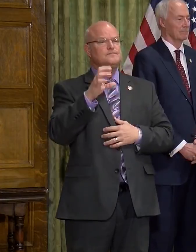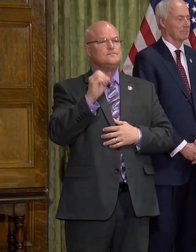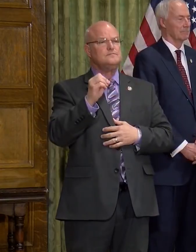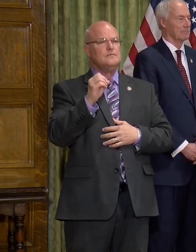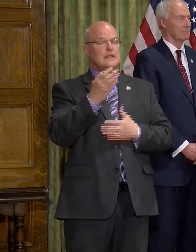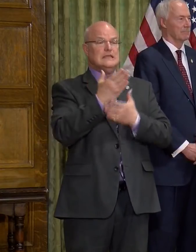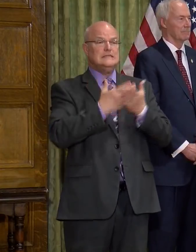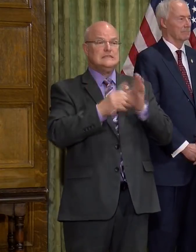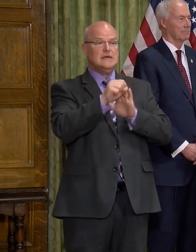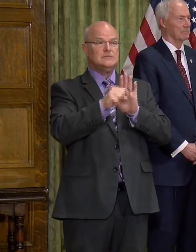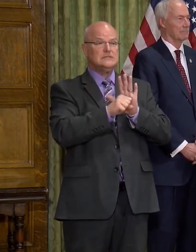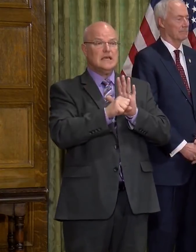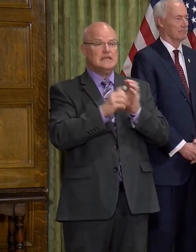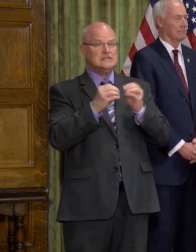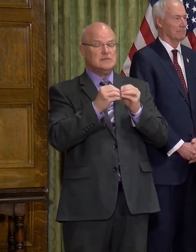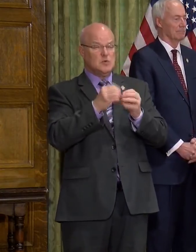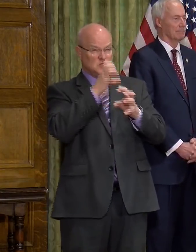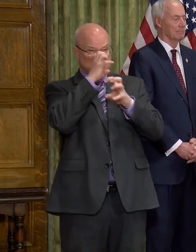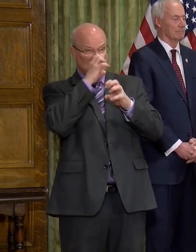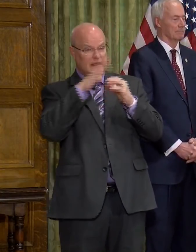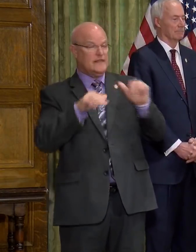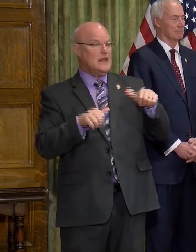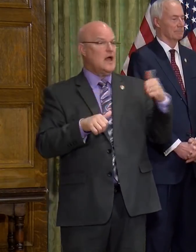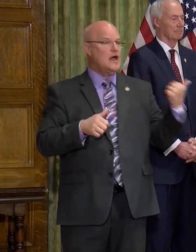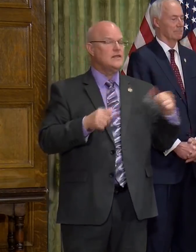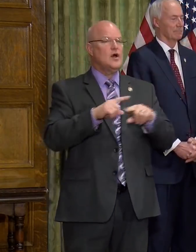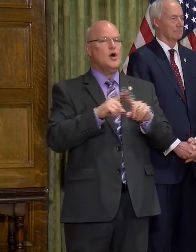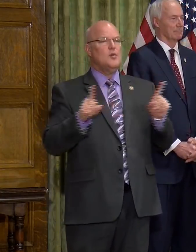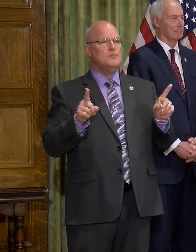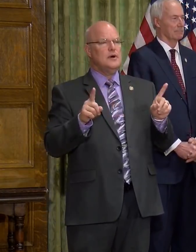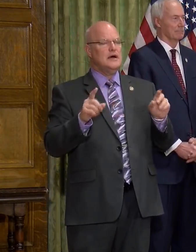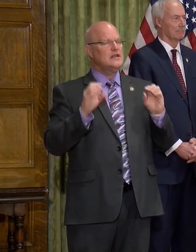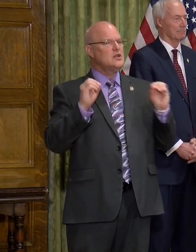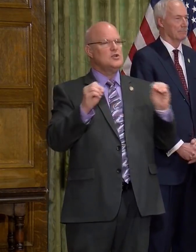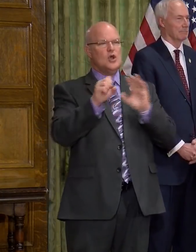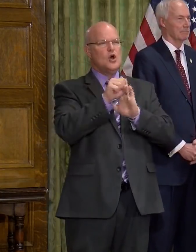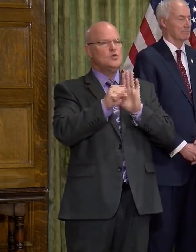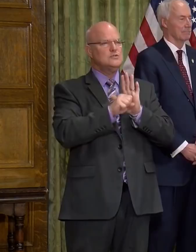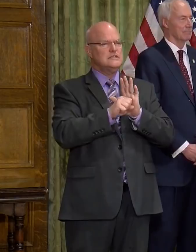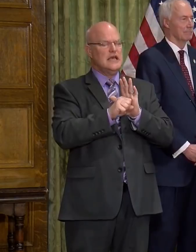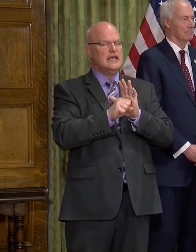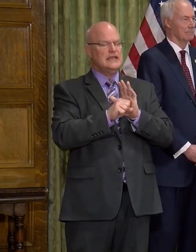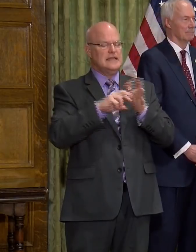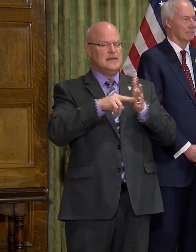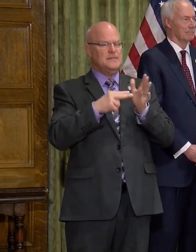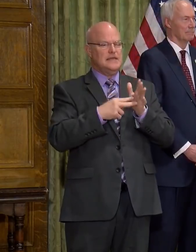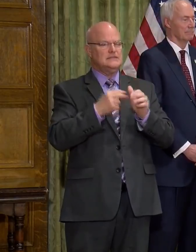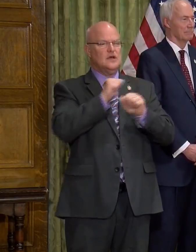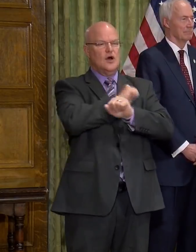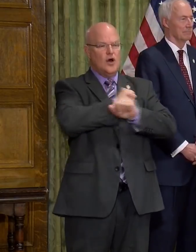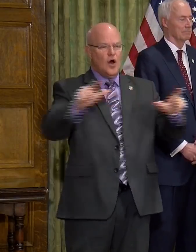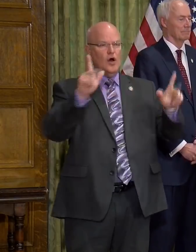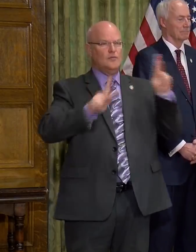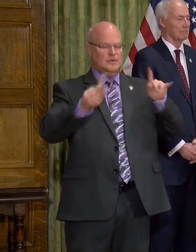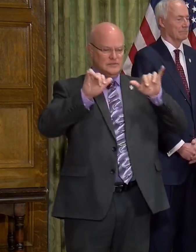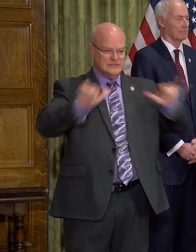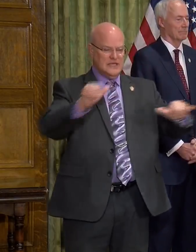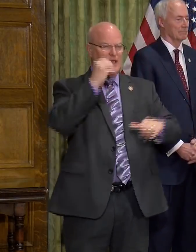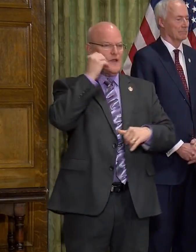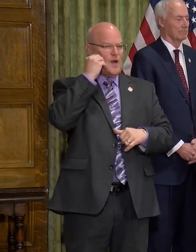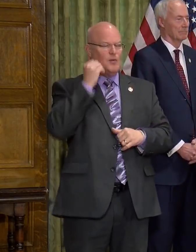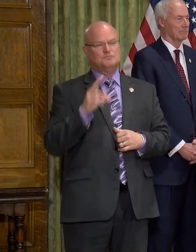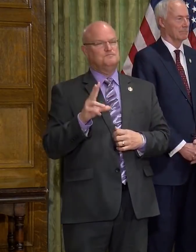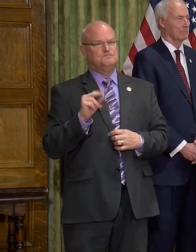And in some states they're more stringent than others, but in no state is everyone staying at home.